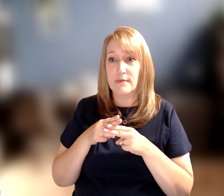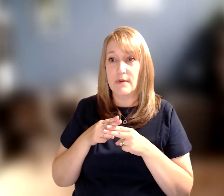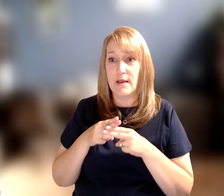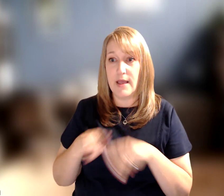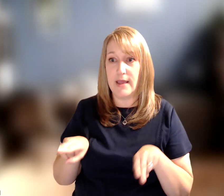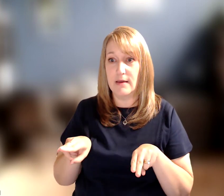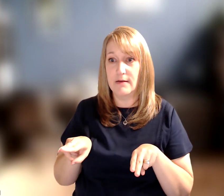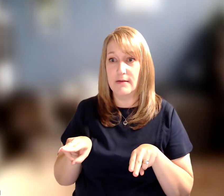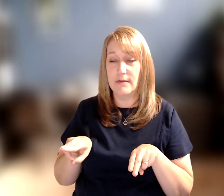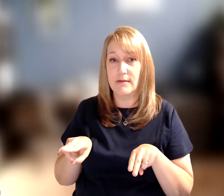egg.